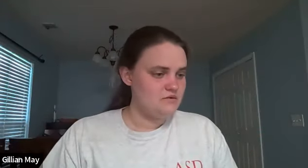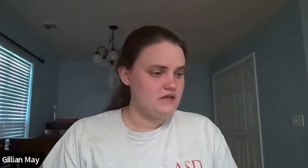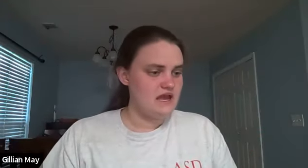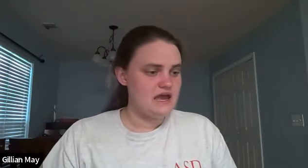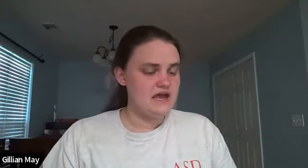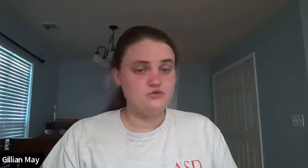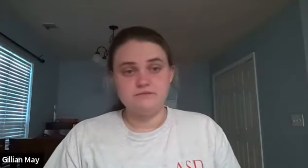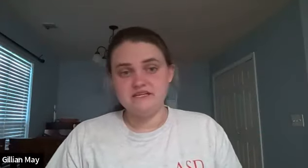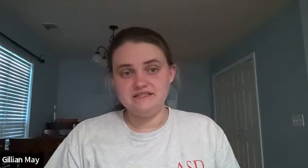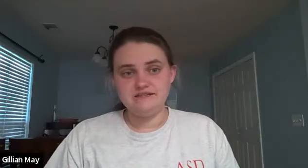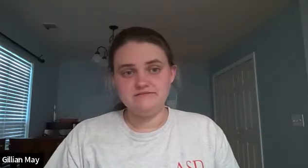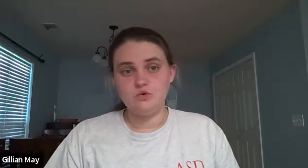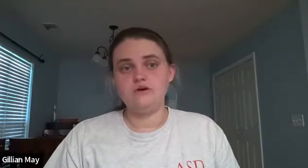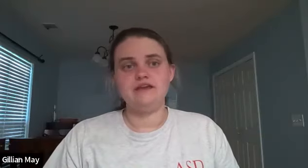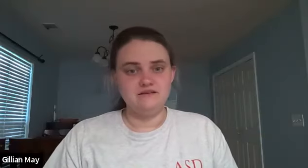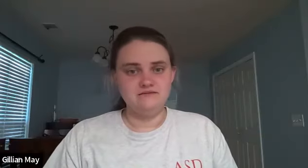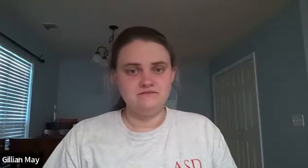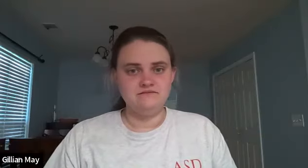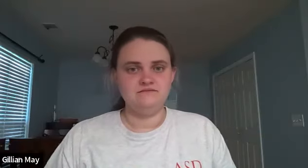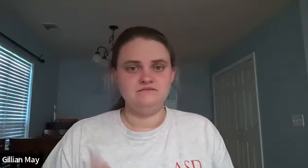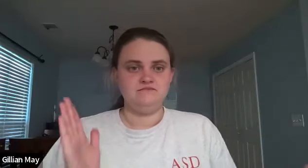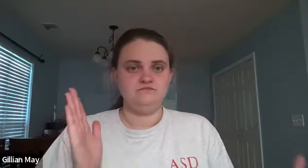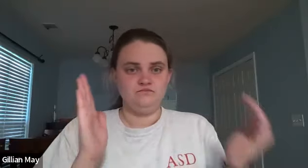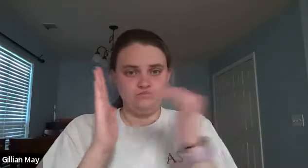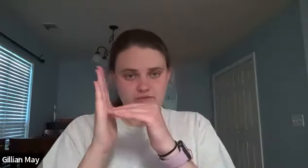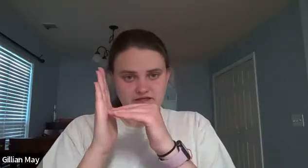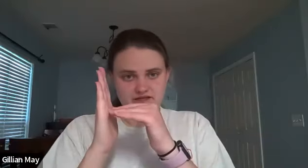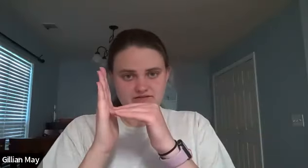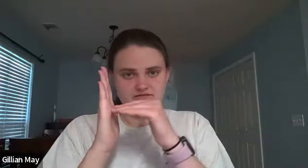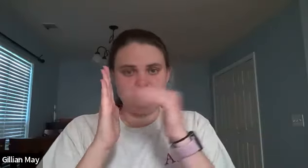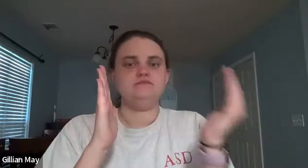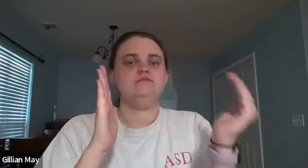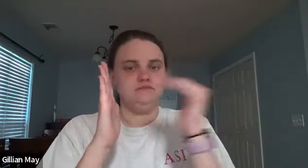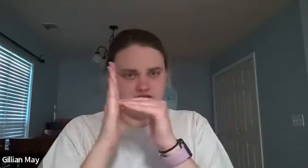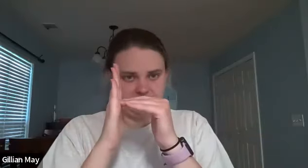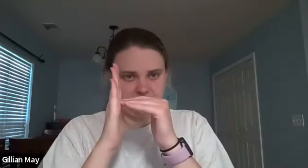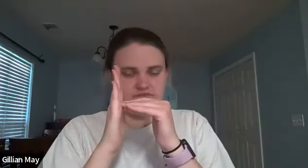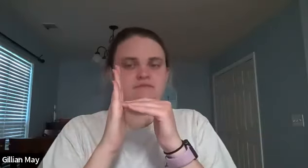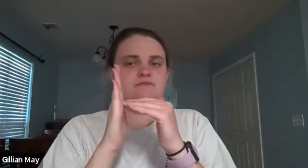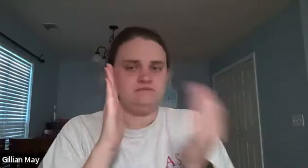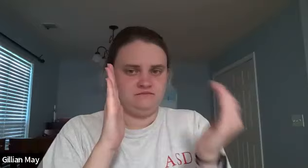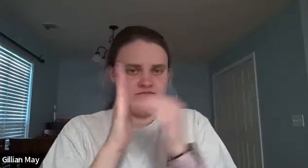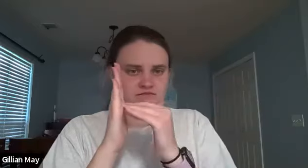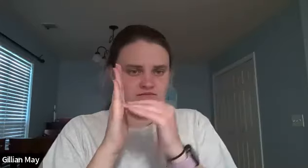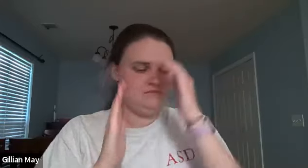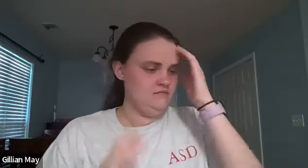Then we had repeat or again. Repeat. Again.